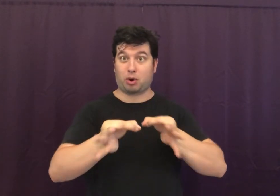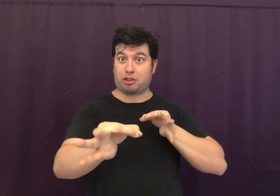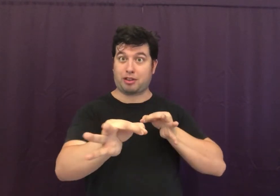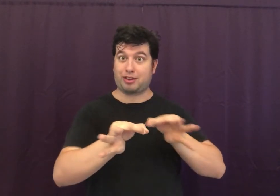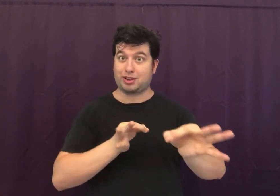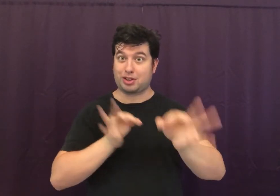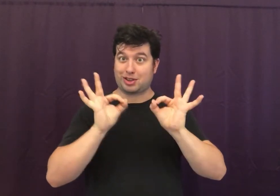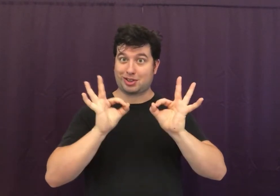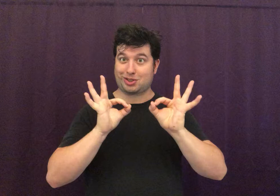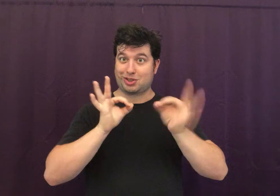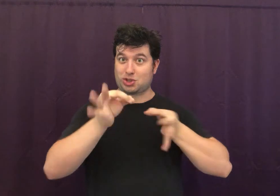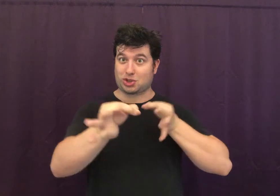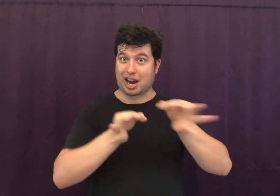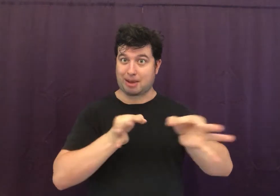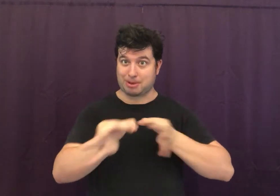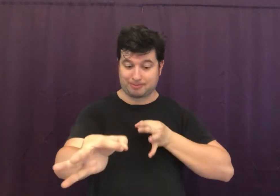forth. Describe.